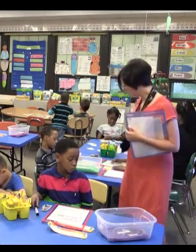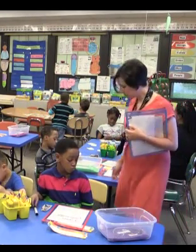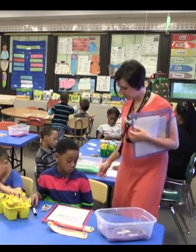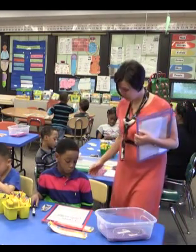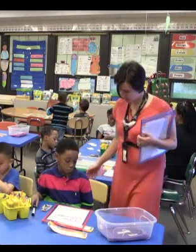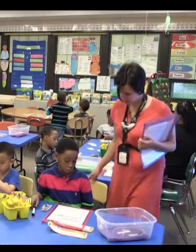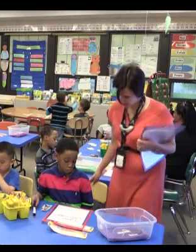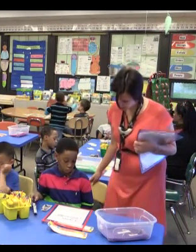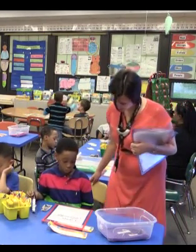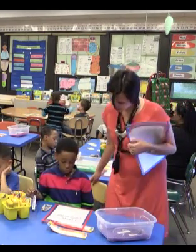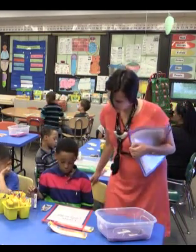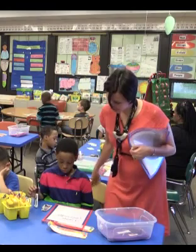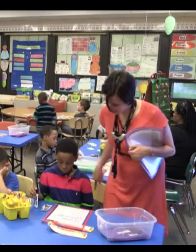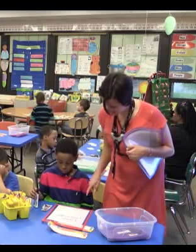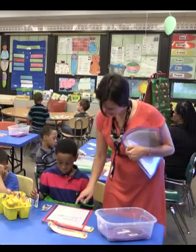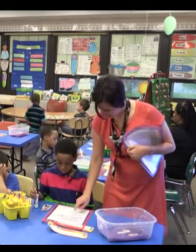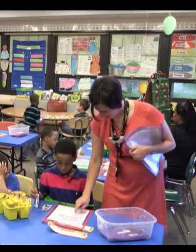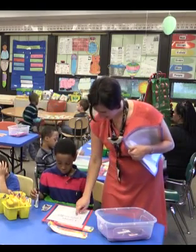There you go.